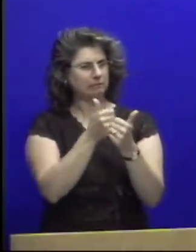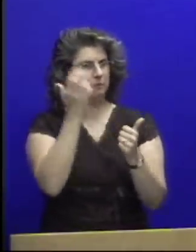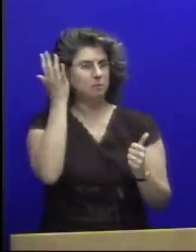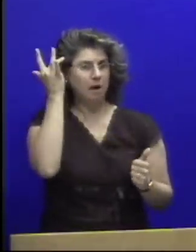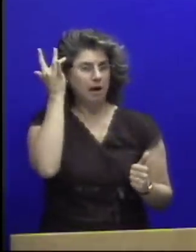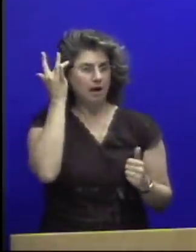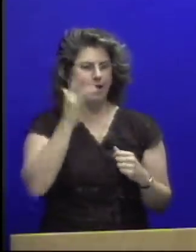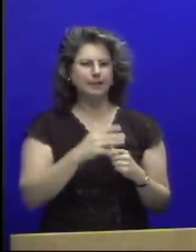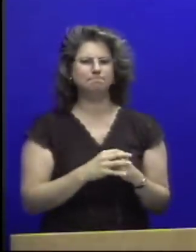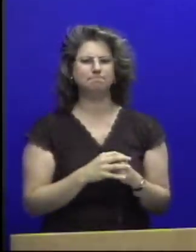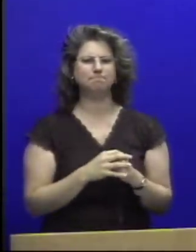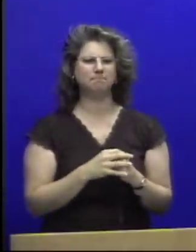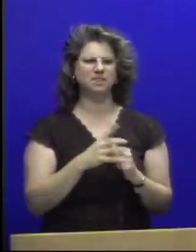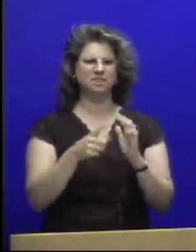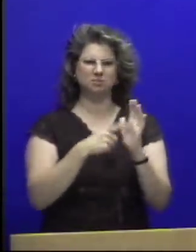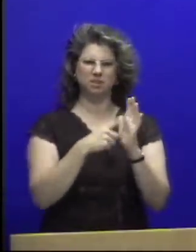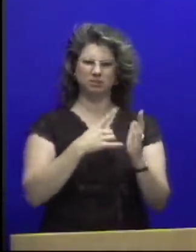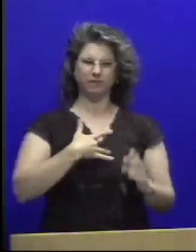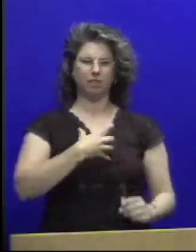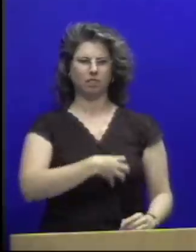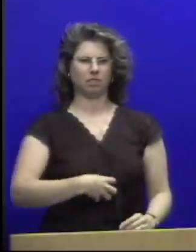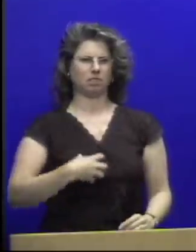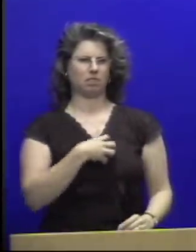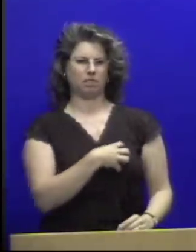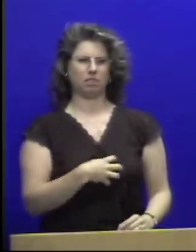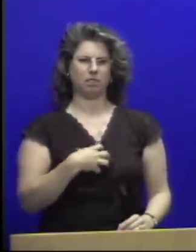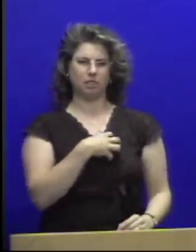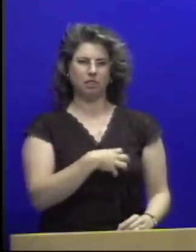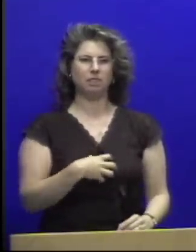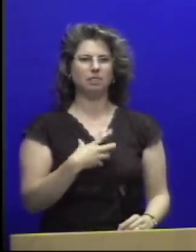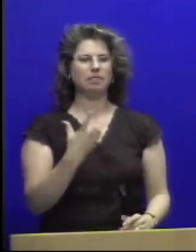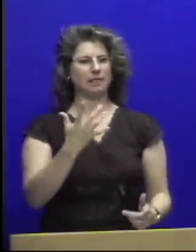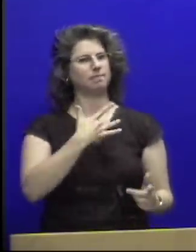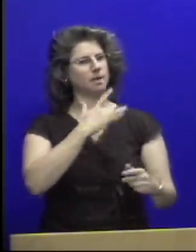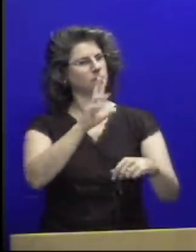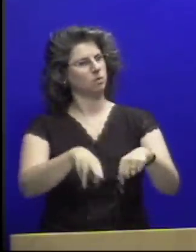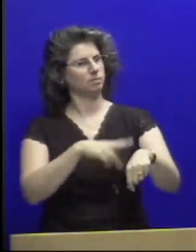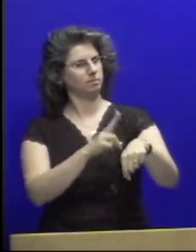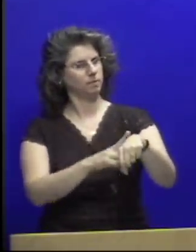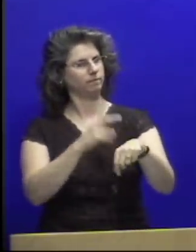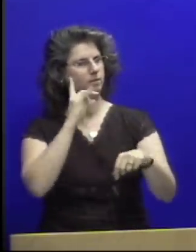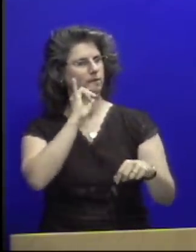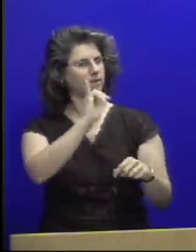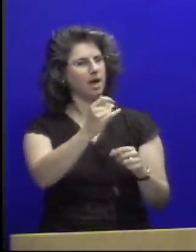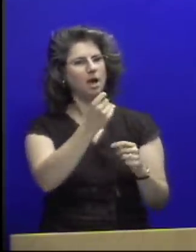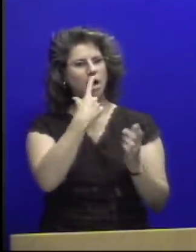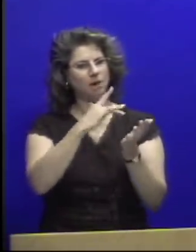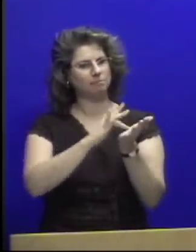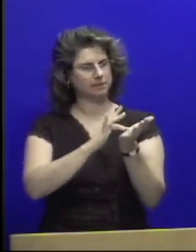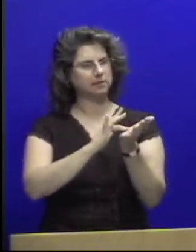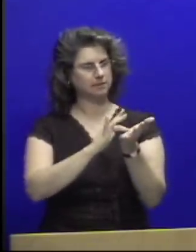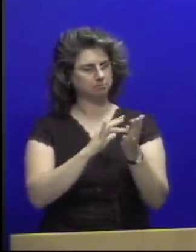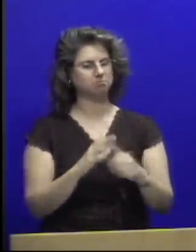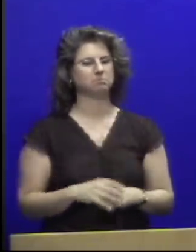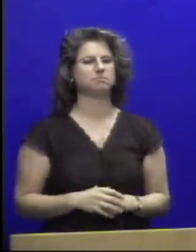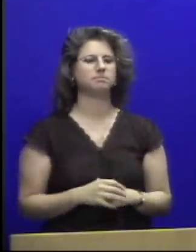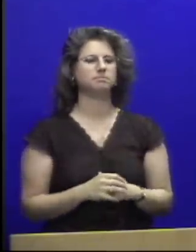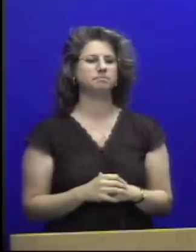can make you nauseated. So that's not unusual for the antibiotics to make you nauseated.